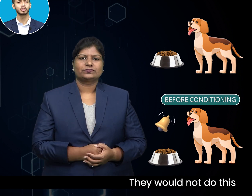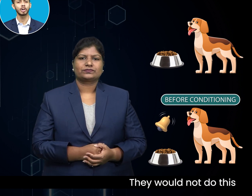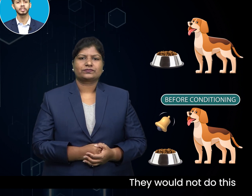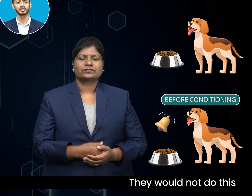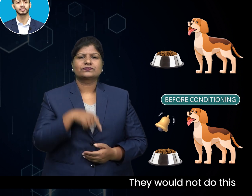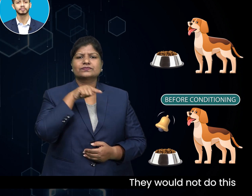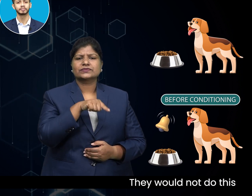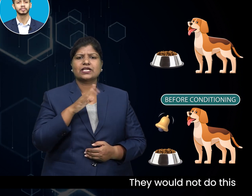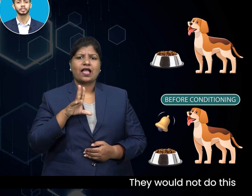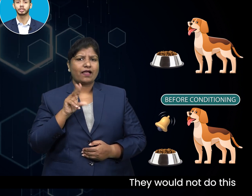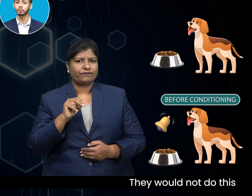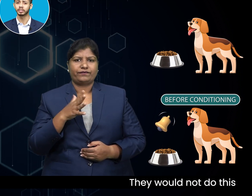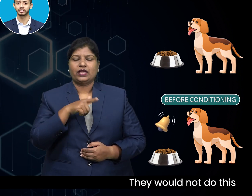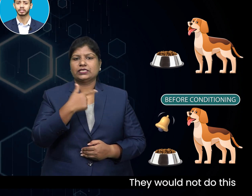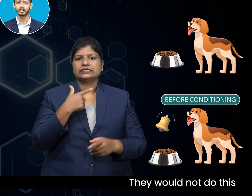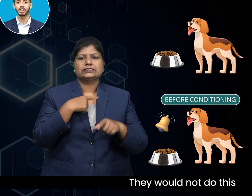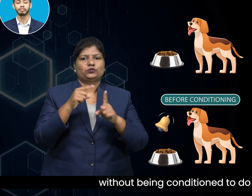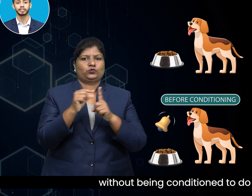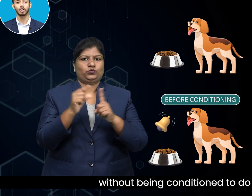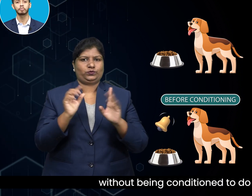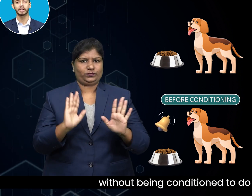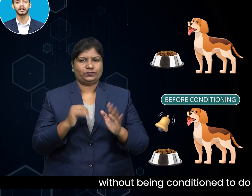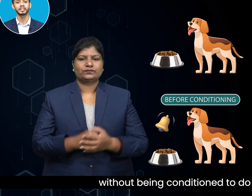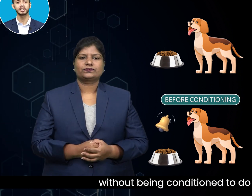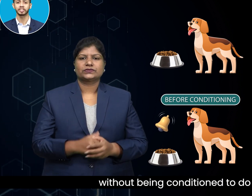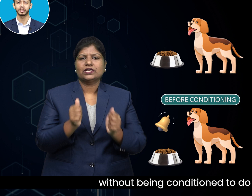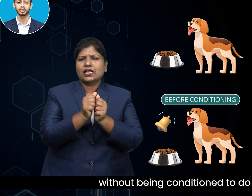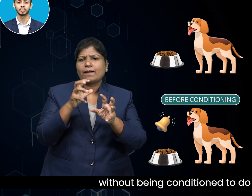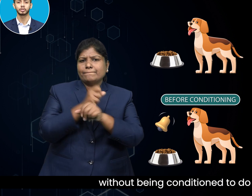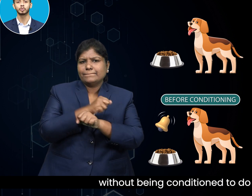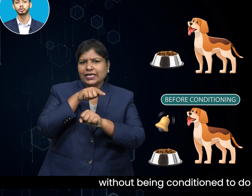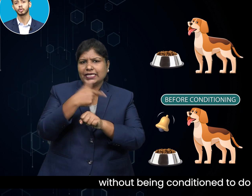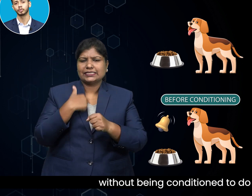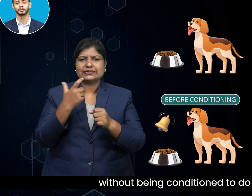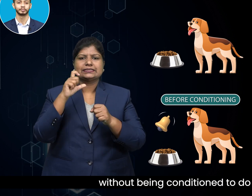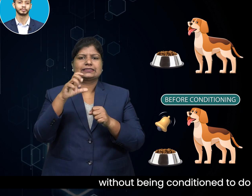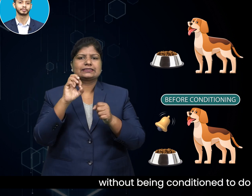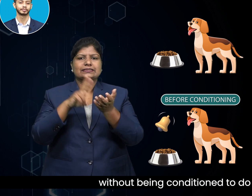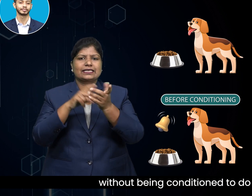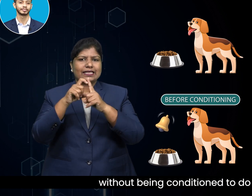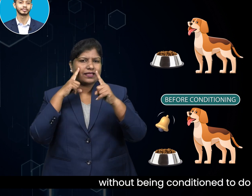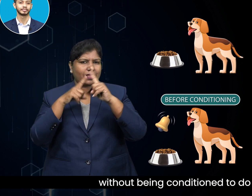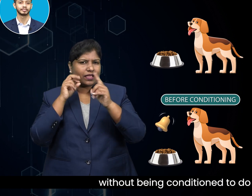They would not do this without being conditioned to do so.